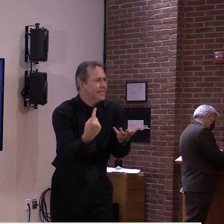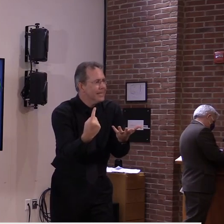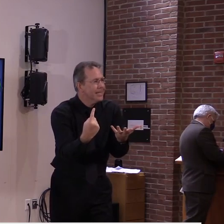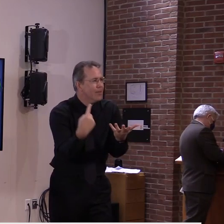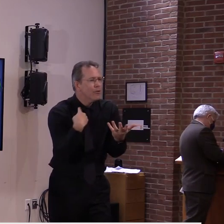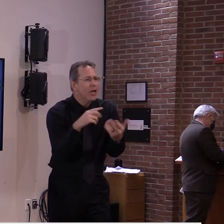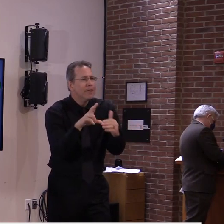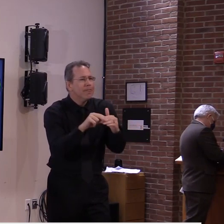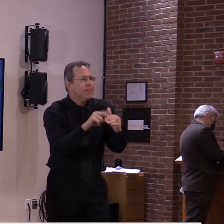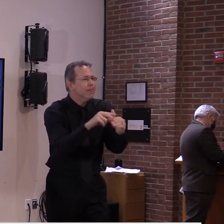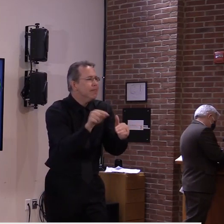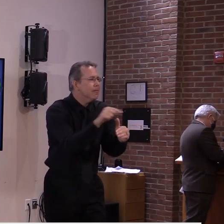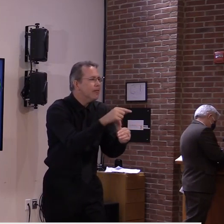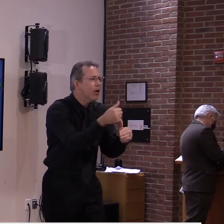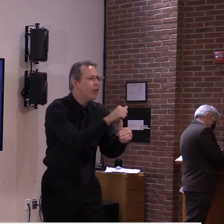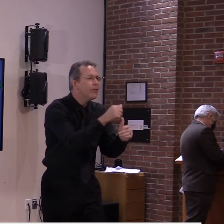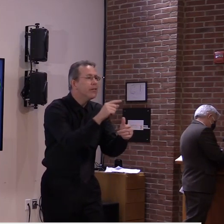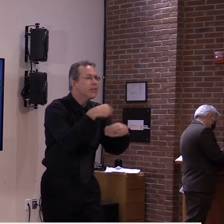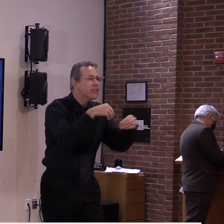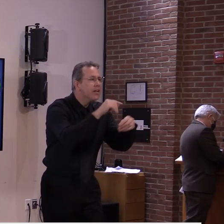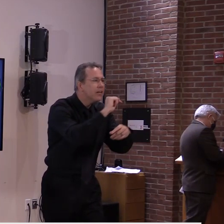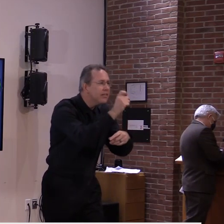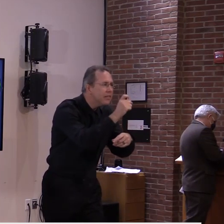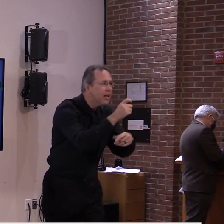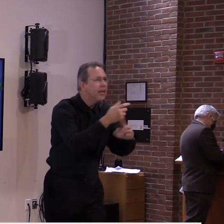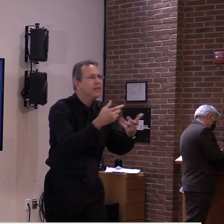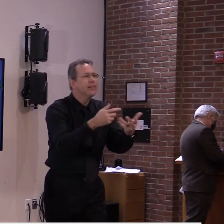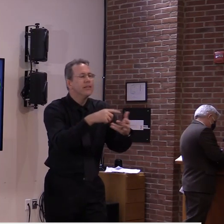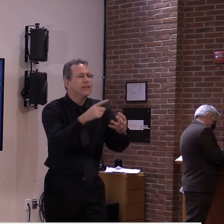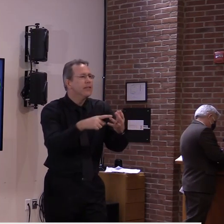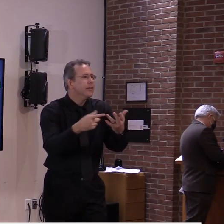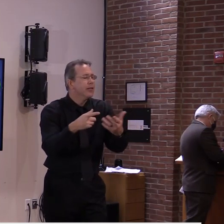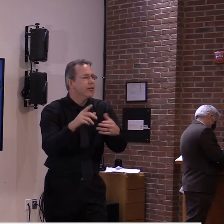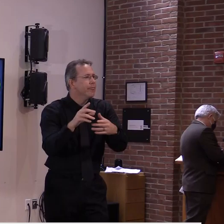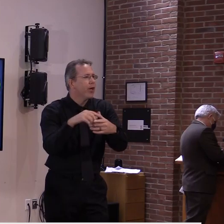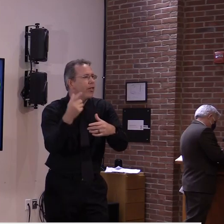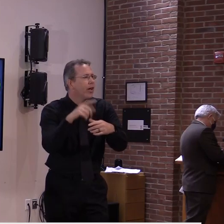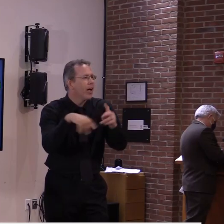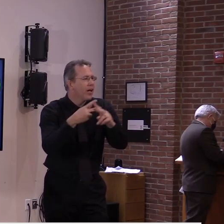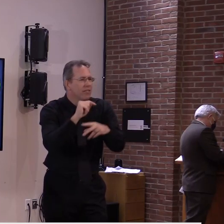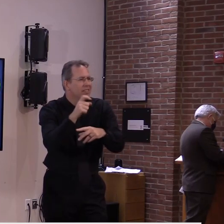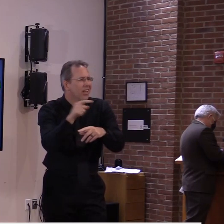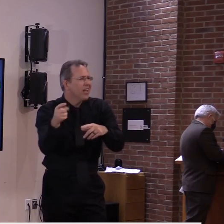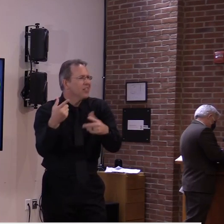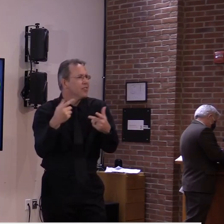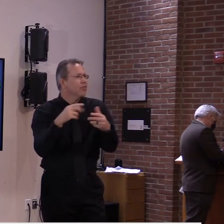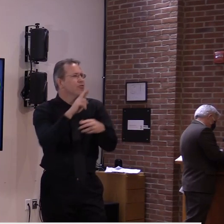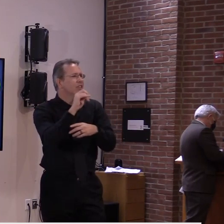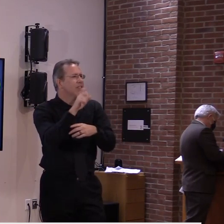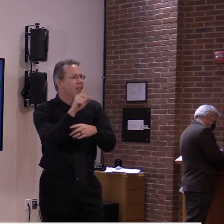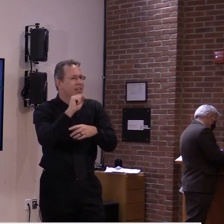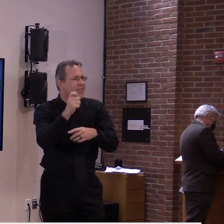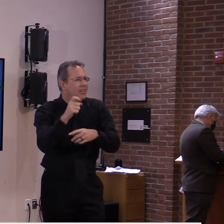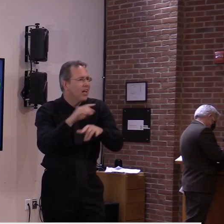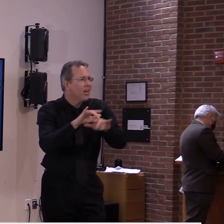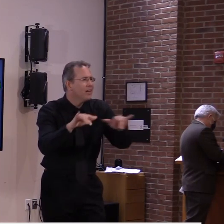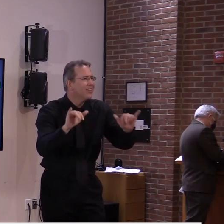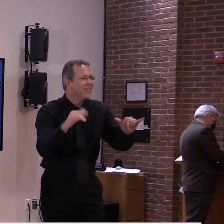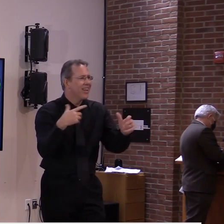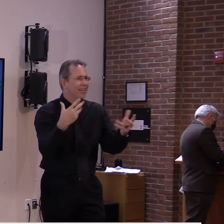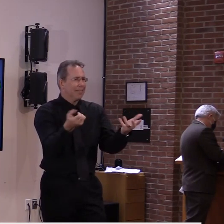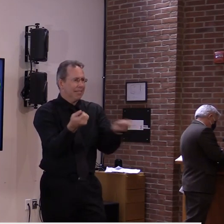of sales tax and so forth, and that will help out as well. So we'll have some of